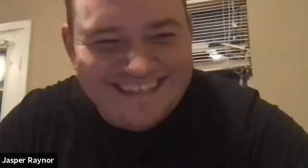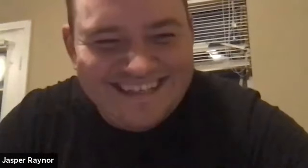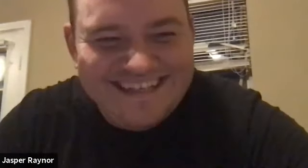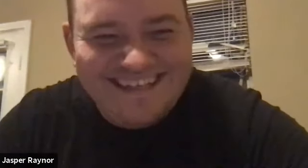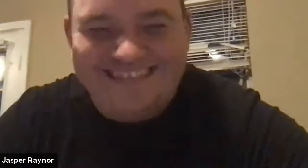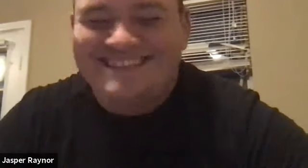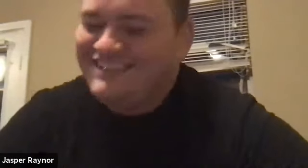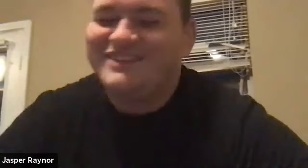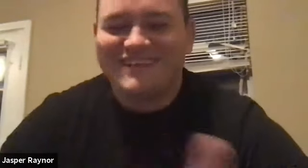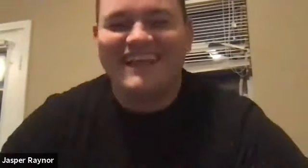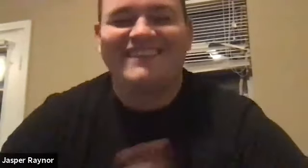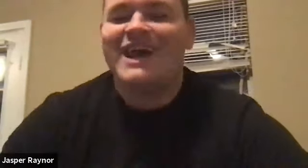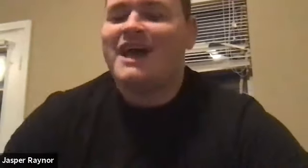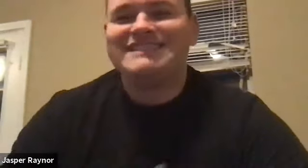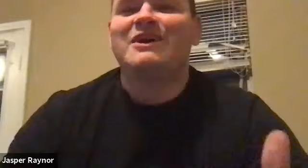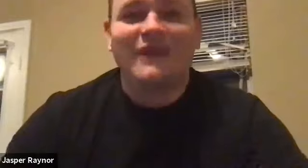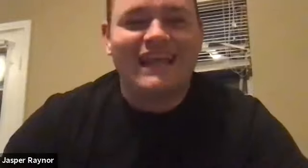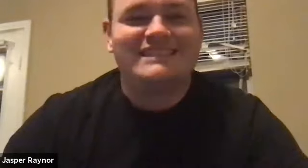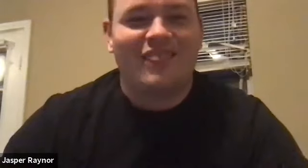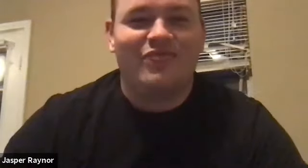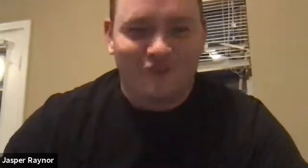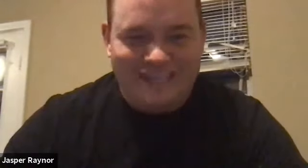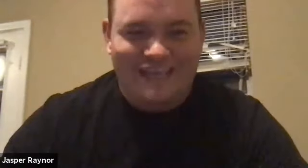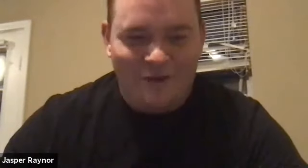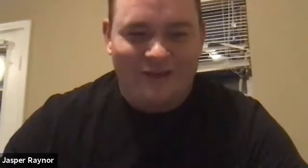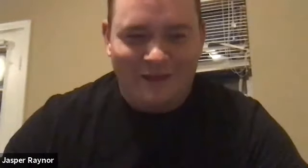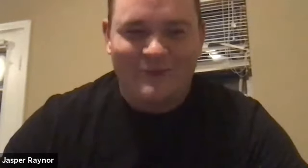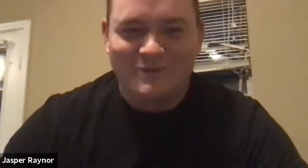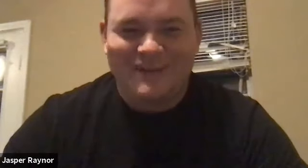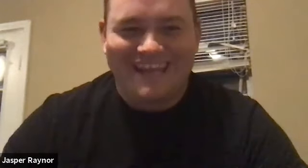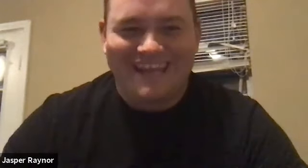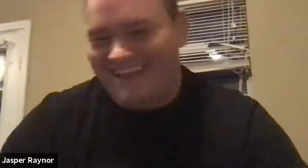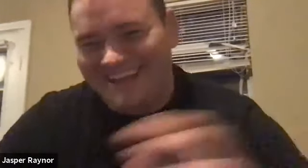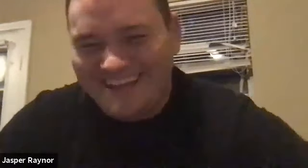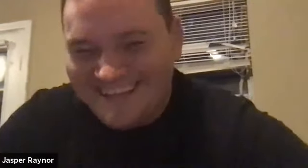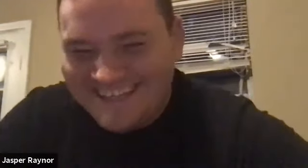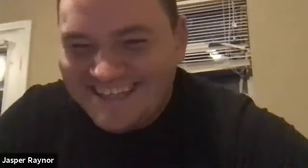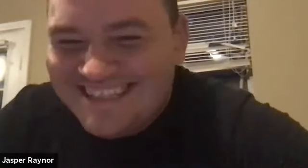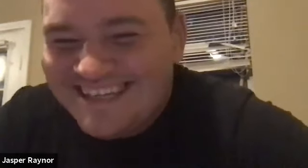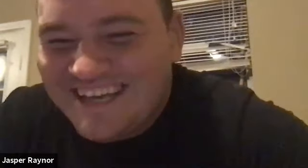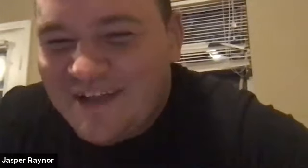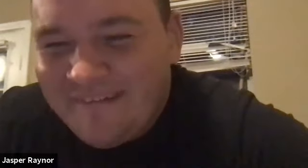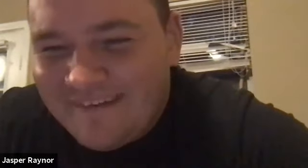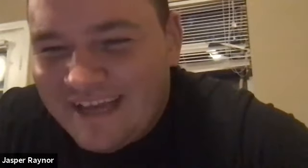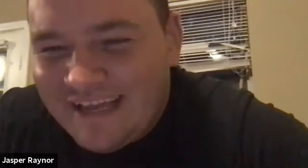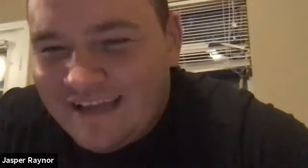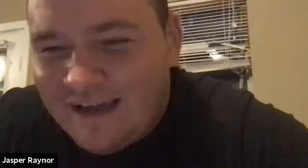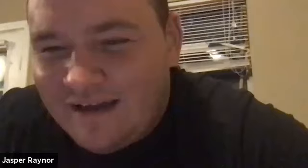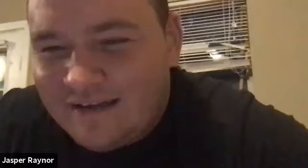obviously. You'll get. This is only lesson 3, yo. Like we will get there. Okay.